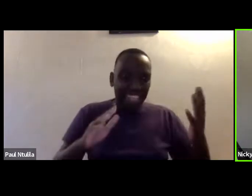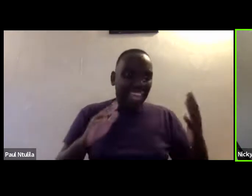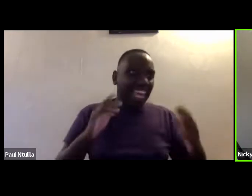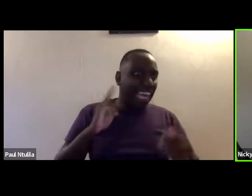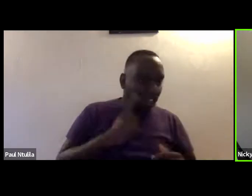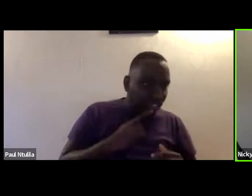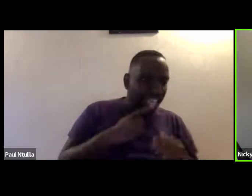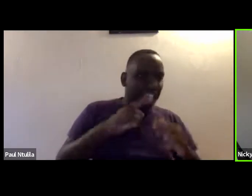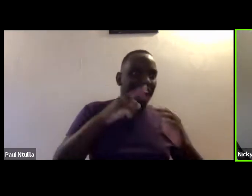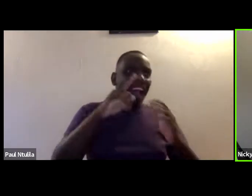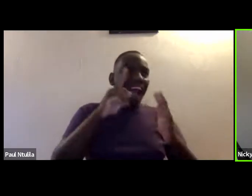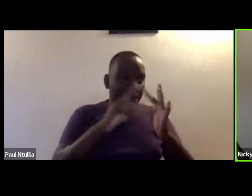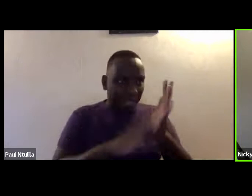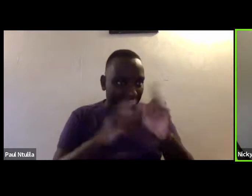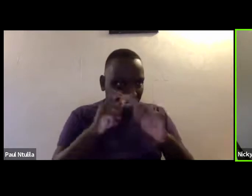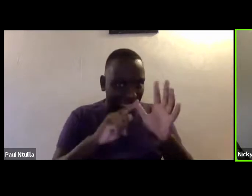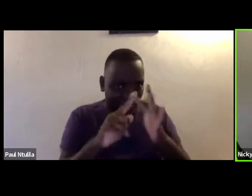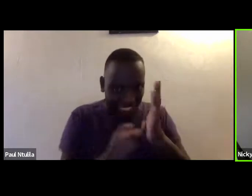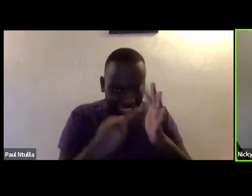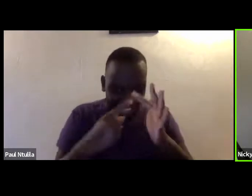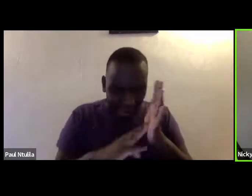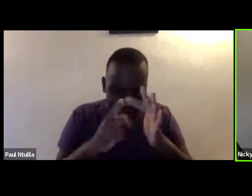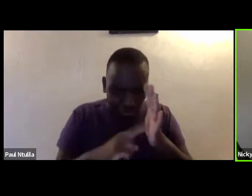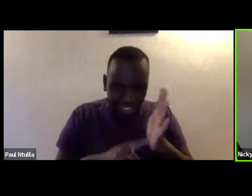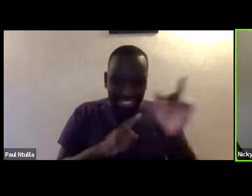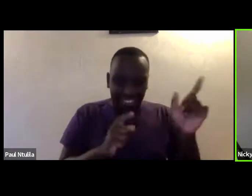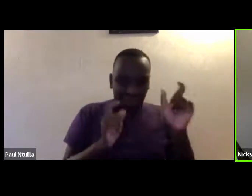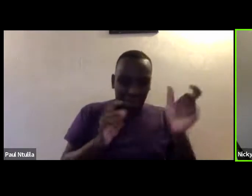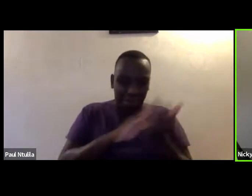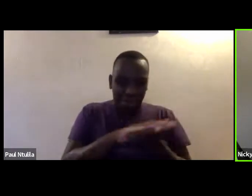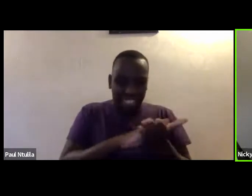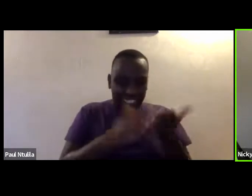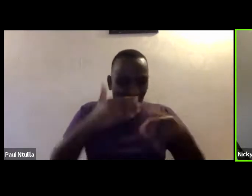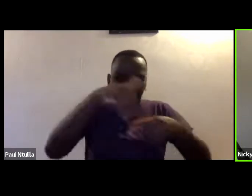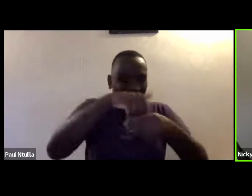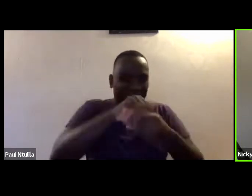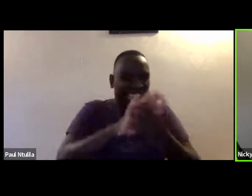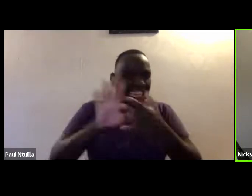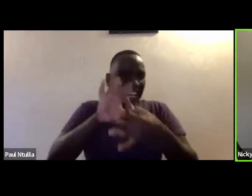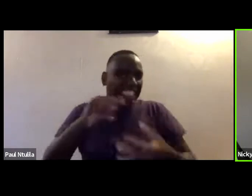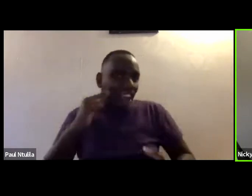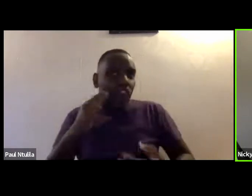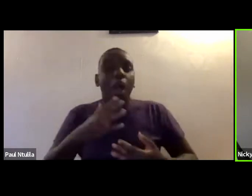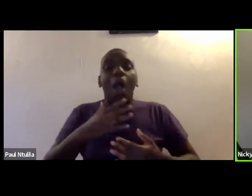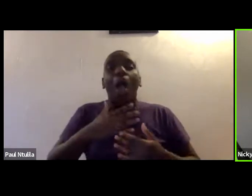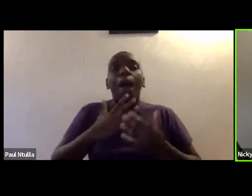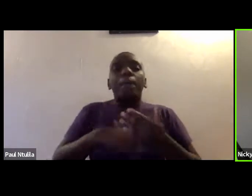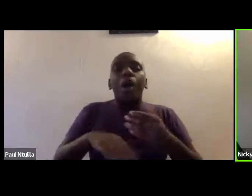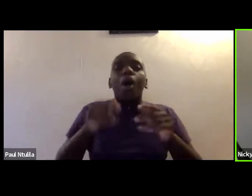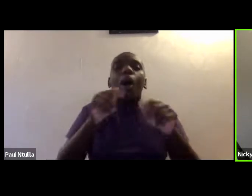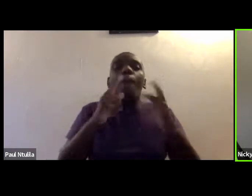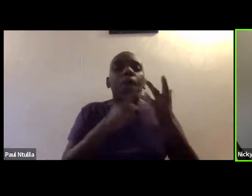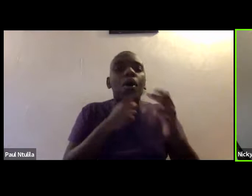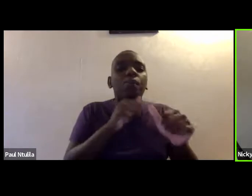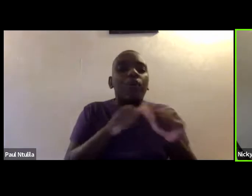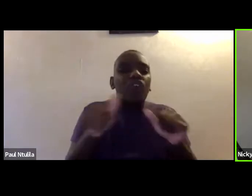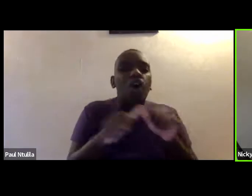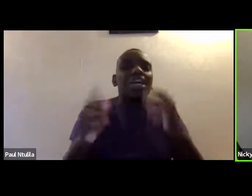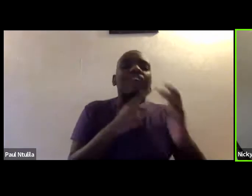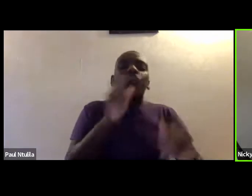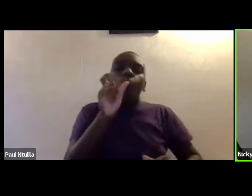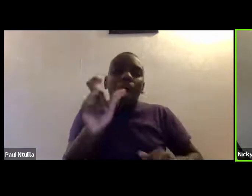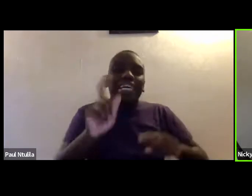word itself difficult. For example, hearing impairment, that implies